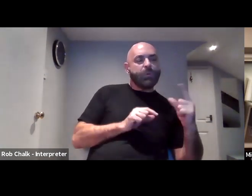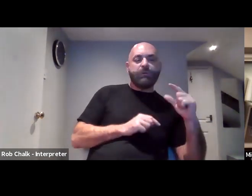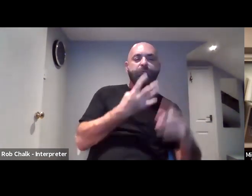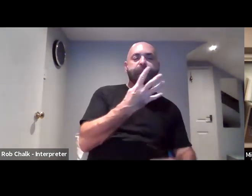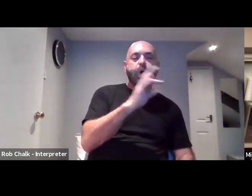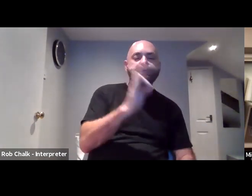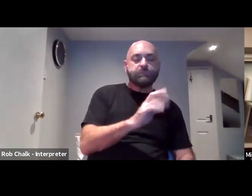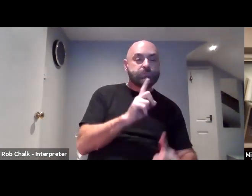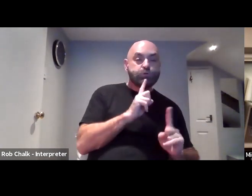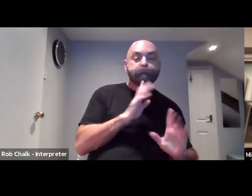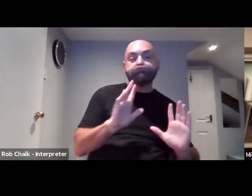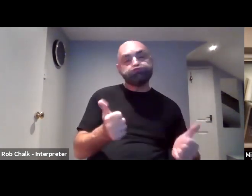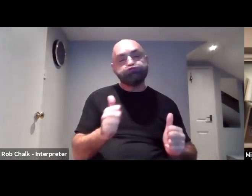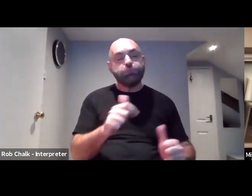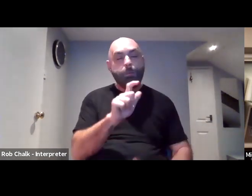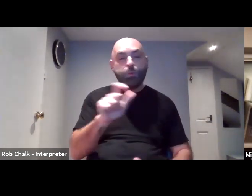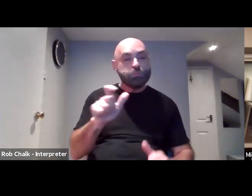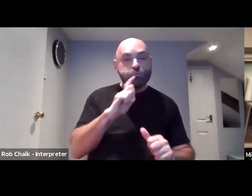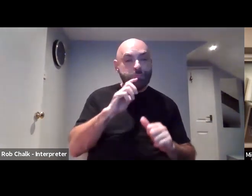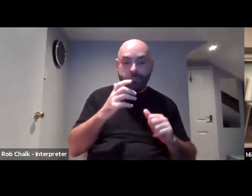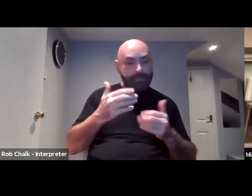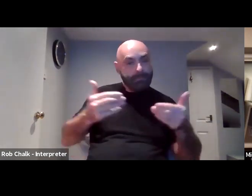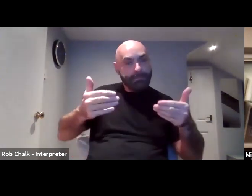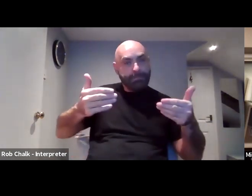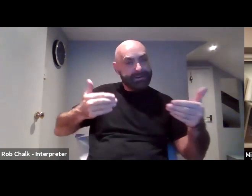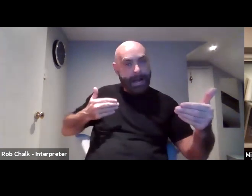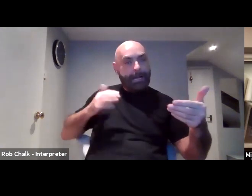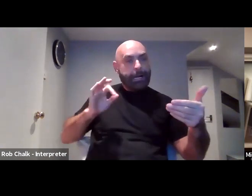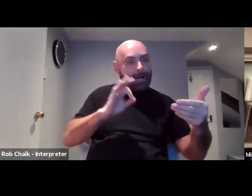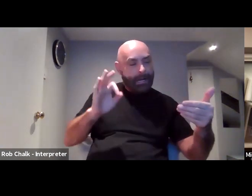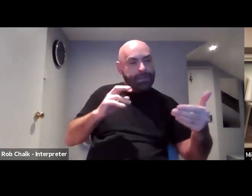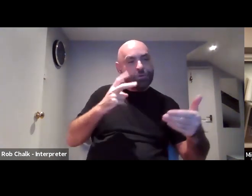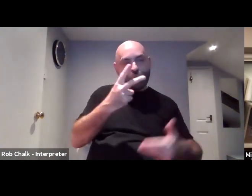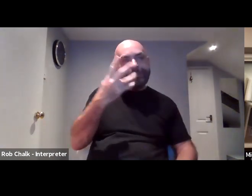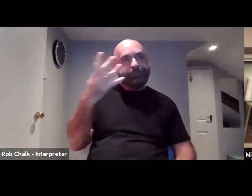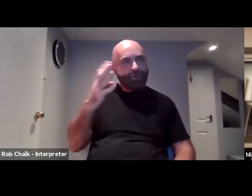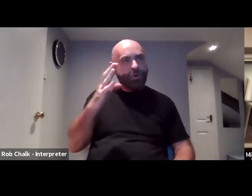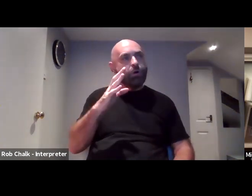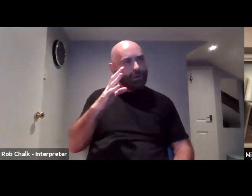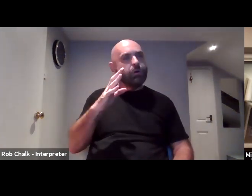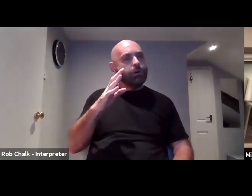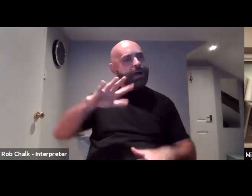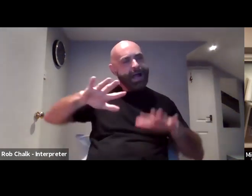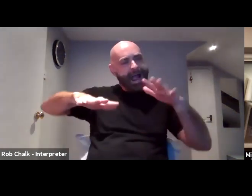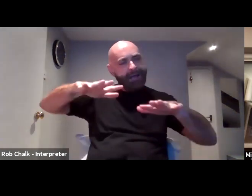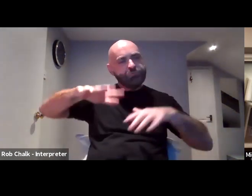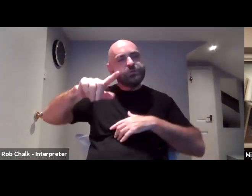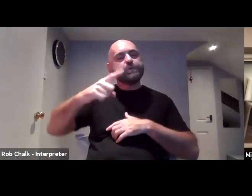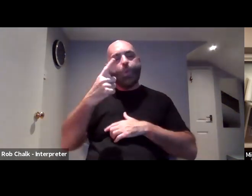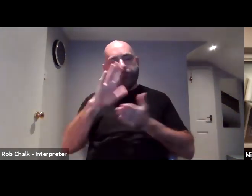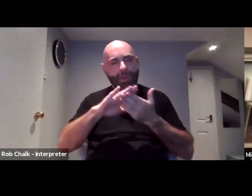4% of teachers said their pupils were not behind at all. About 24% said they were on average 1 month